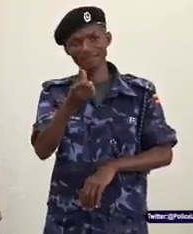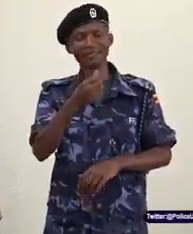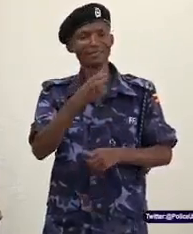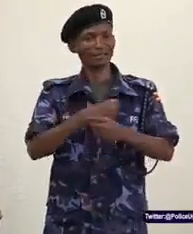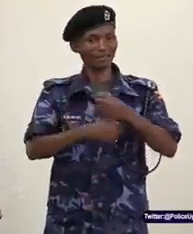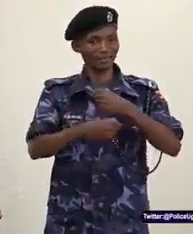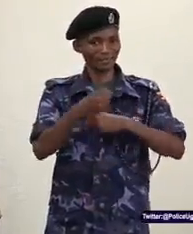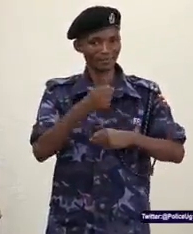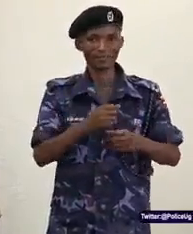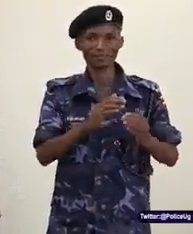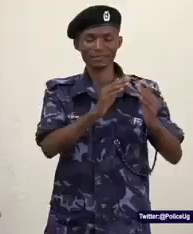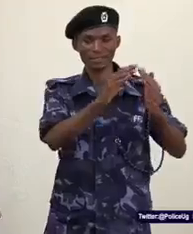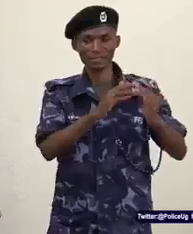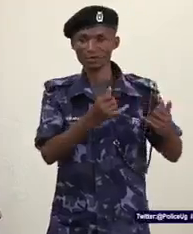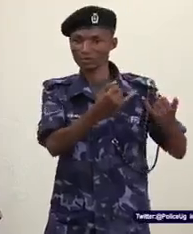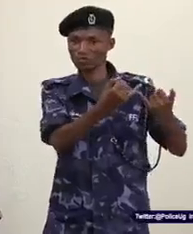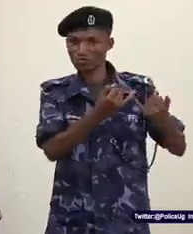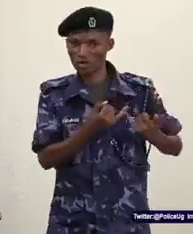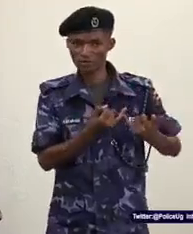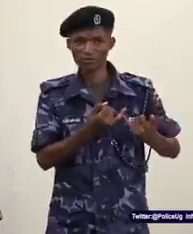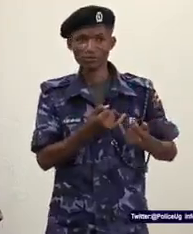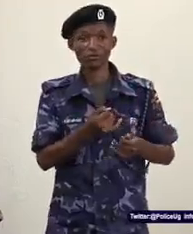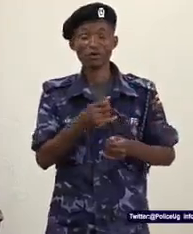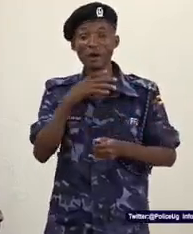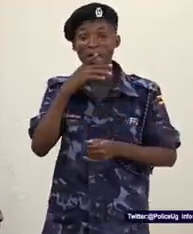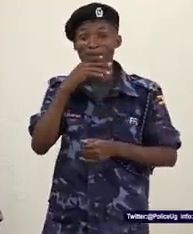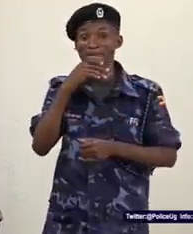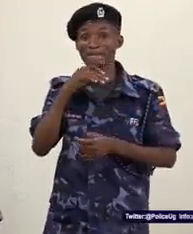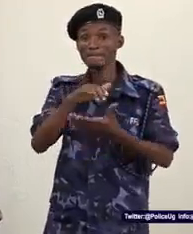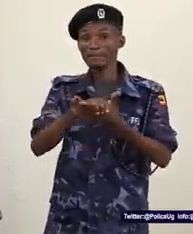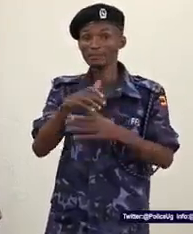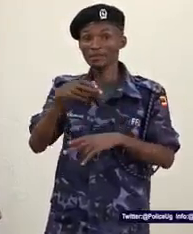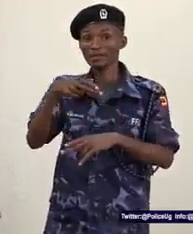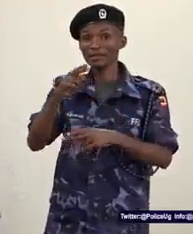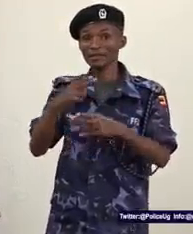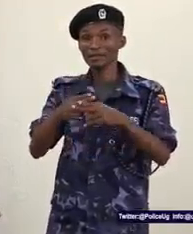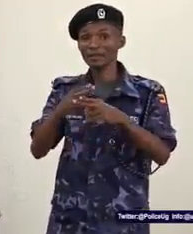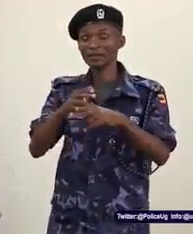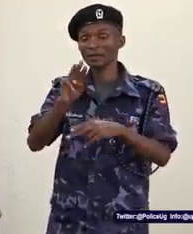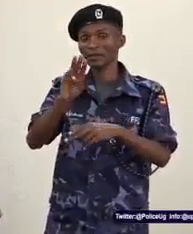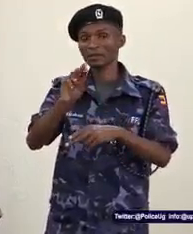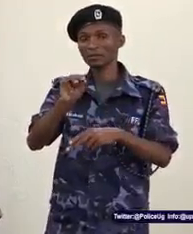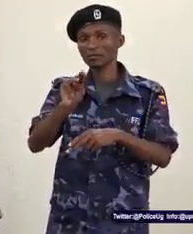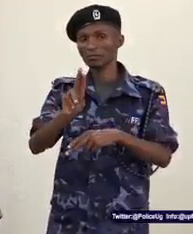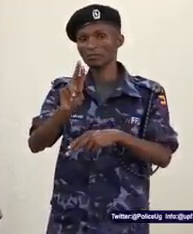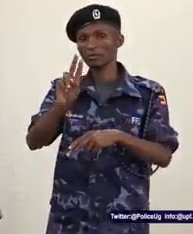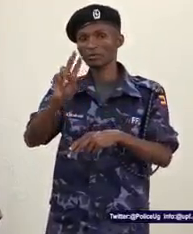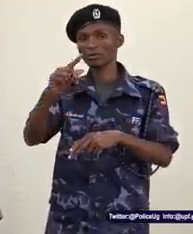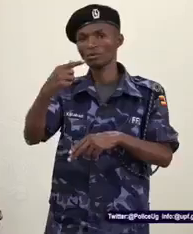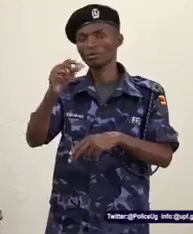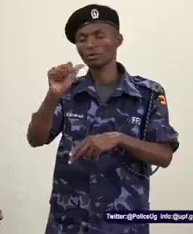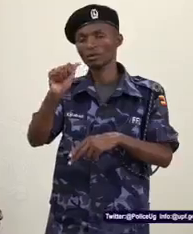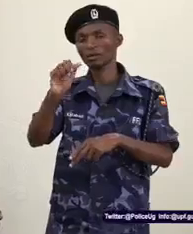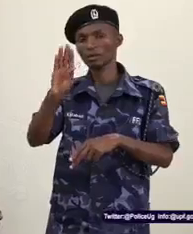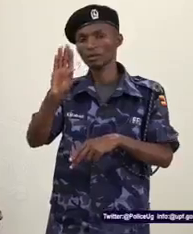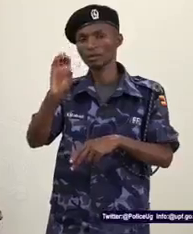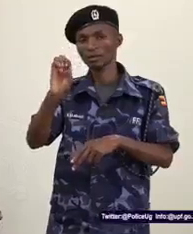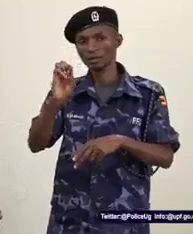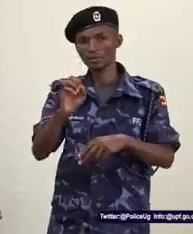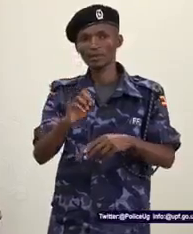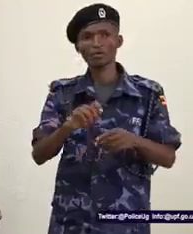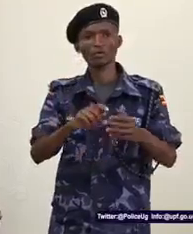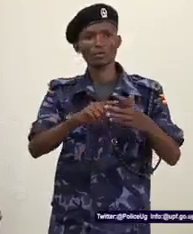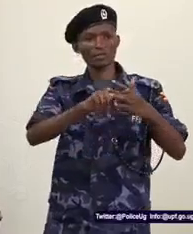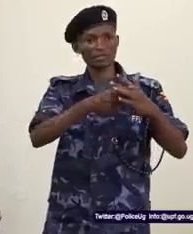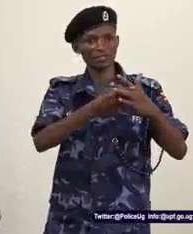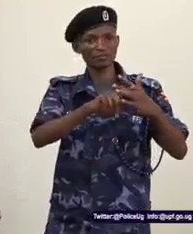housewife, to one Mugabe Sulait, who is a mechanic of Mafubira Zone C, after